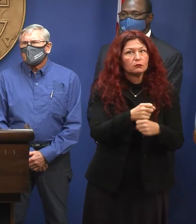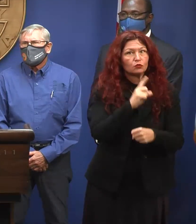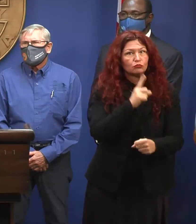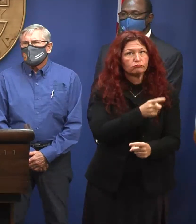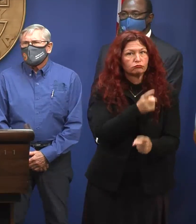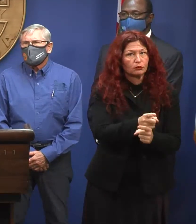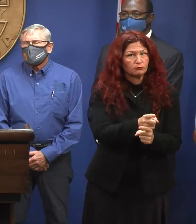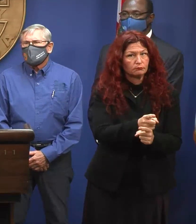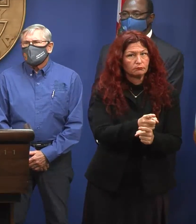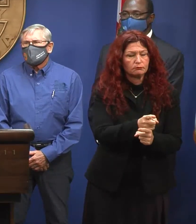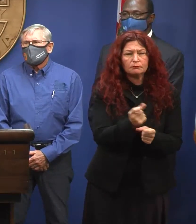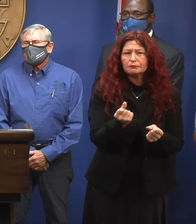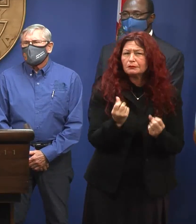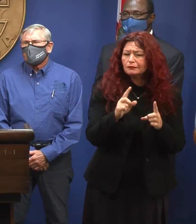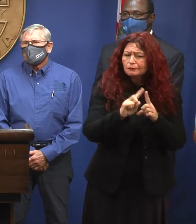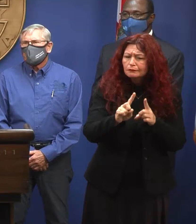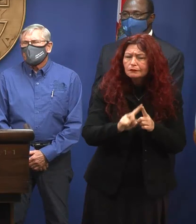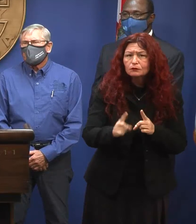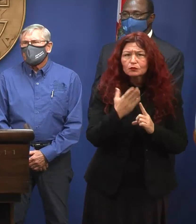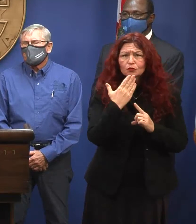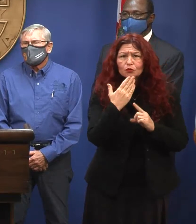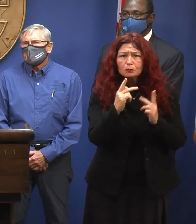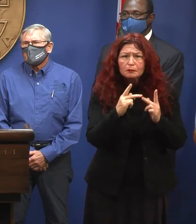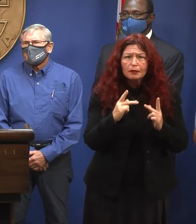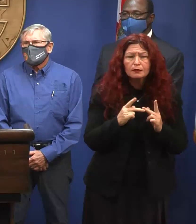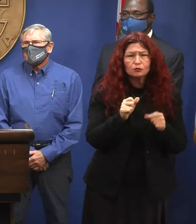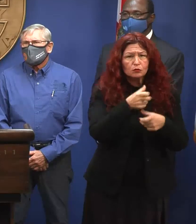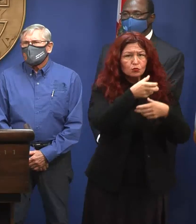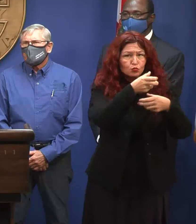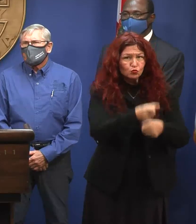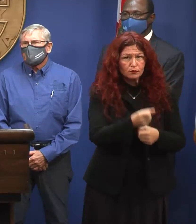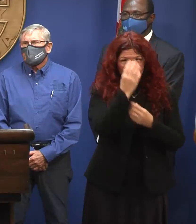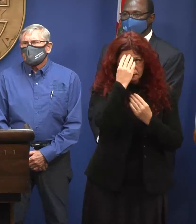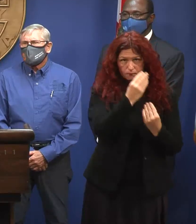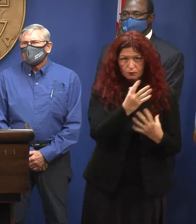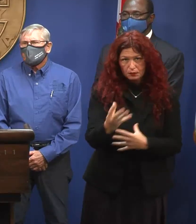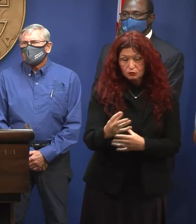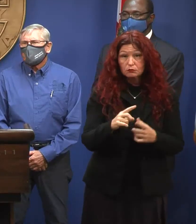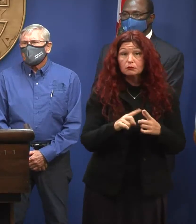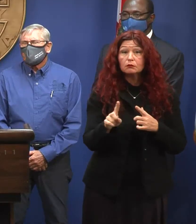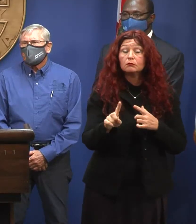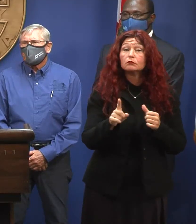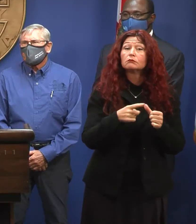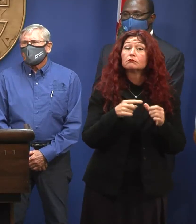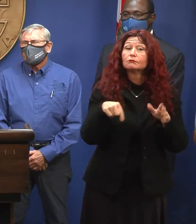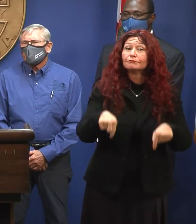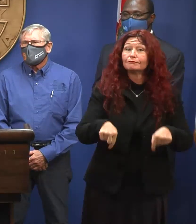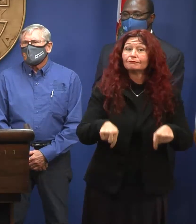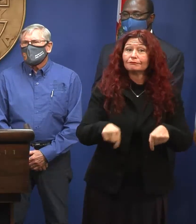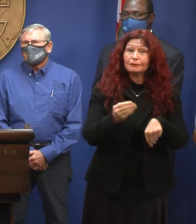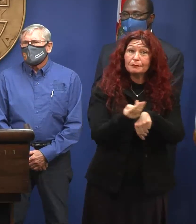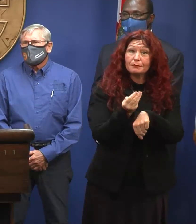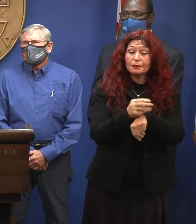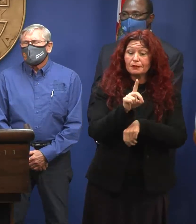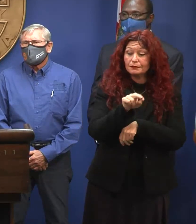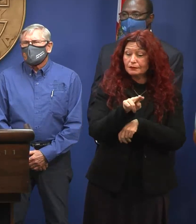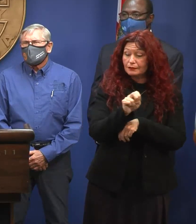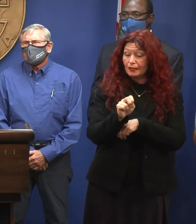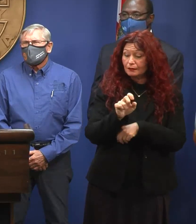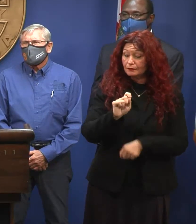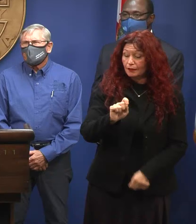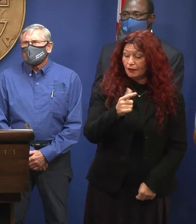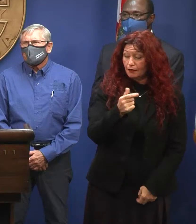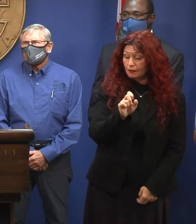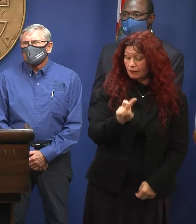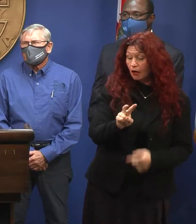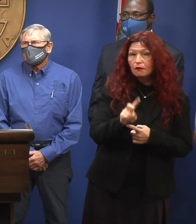can get up-to-the-minute updates from the county. You can go to our website, miamidade.gov, and sign up for our